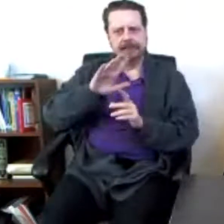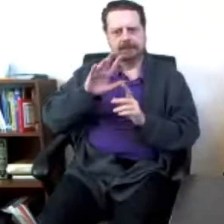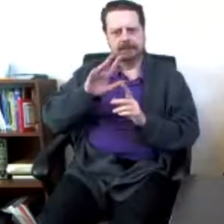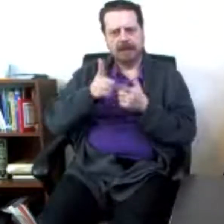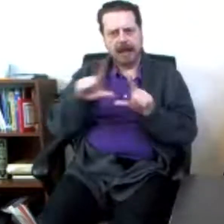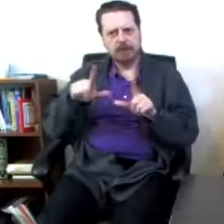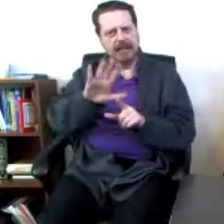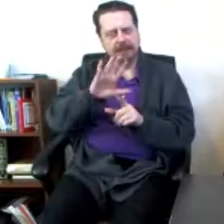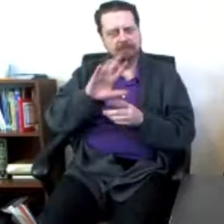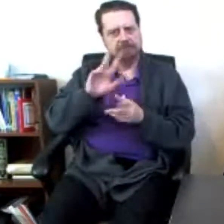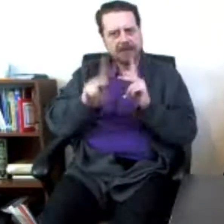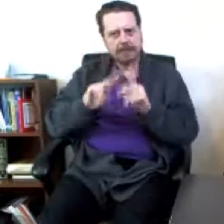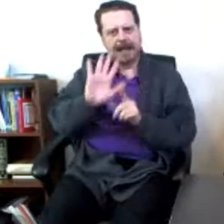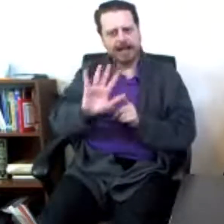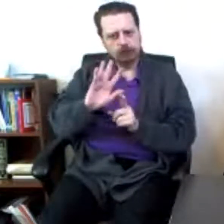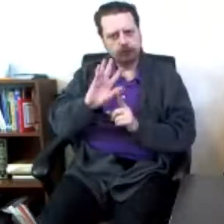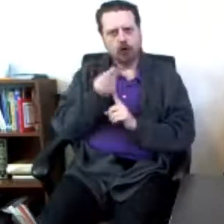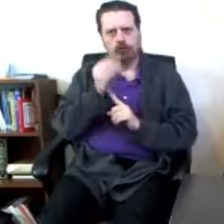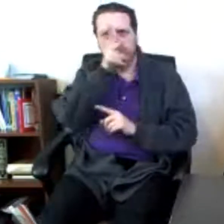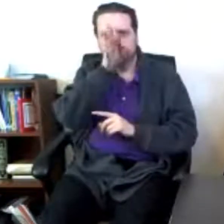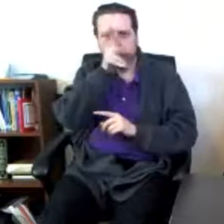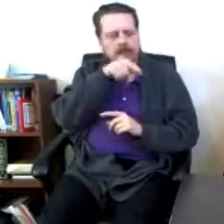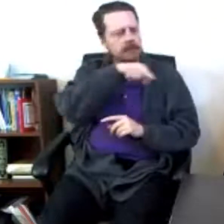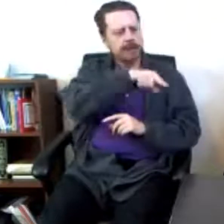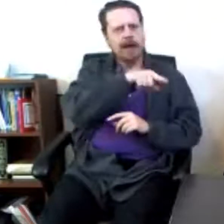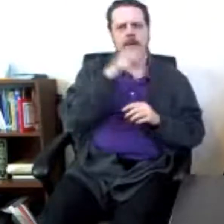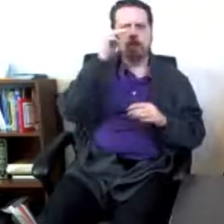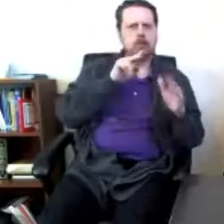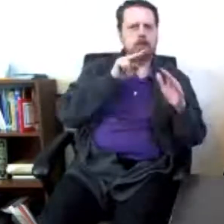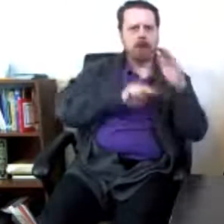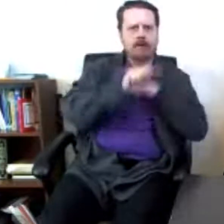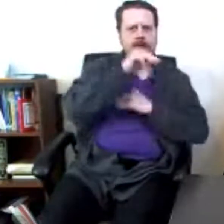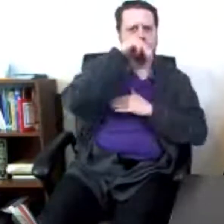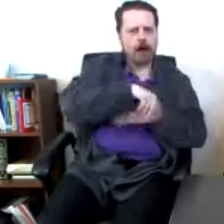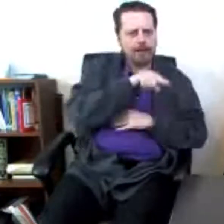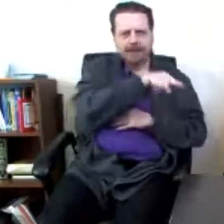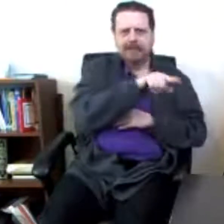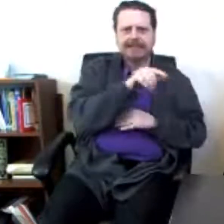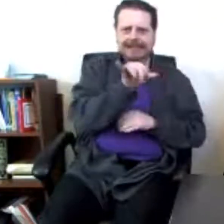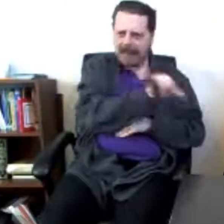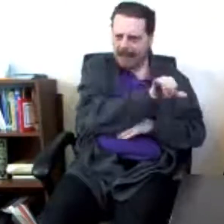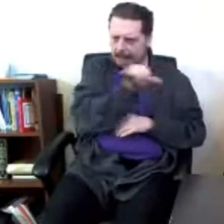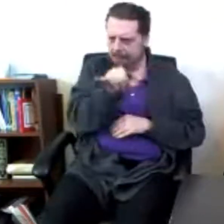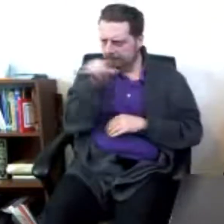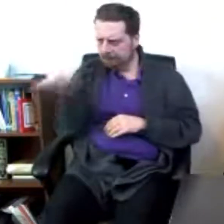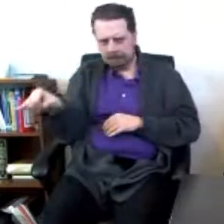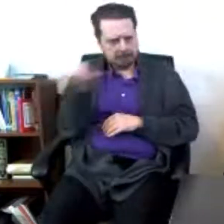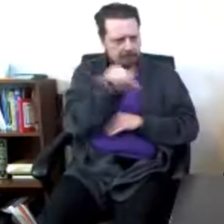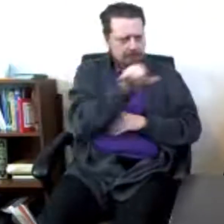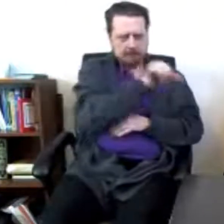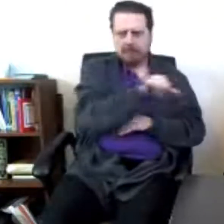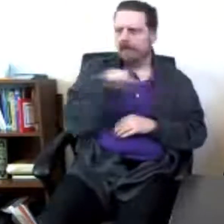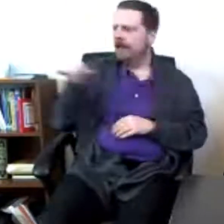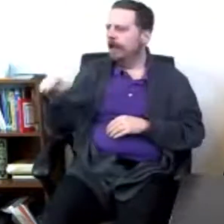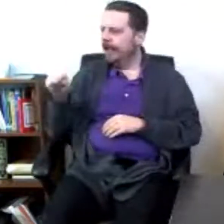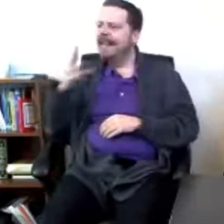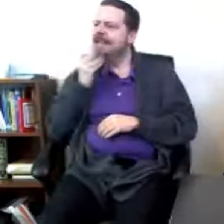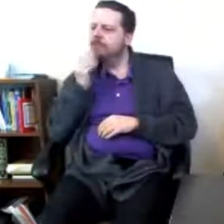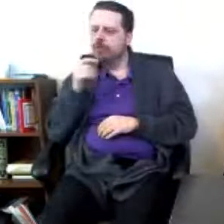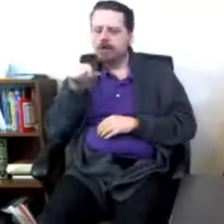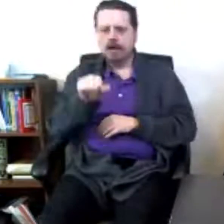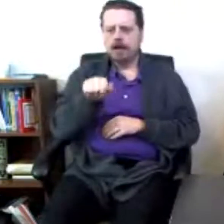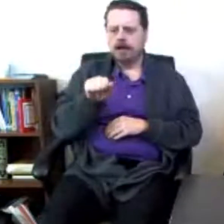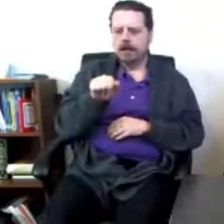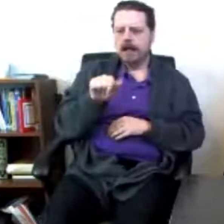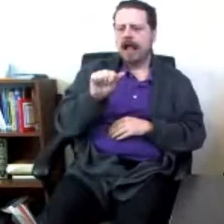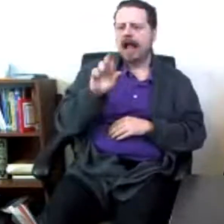people. So you say, oh yeah, so Moses spoke Hebrew, Jesus spoke Aramaic,